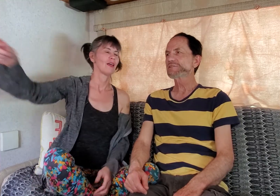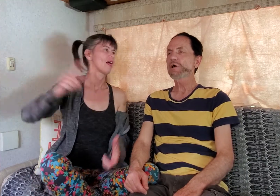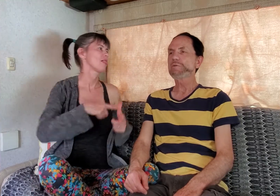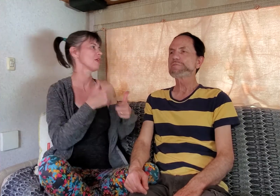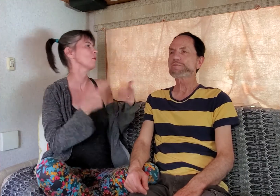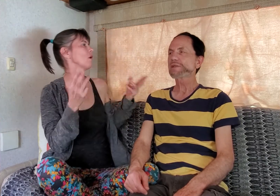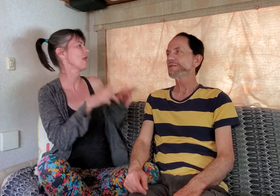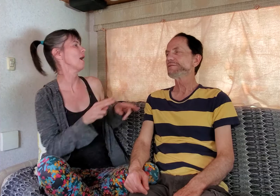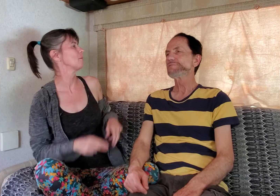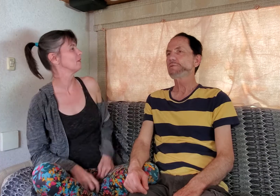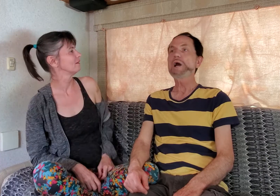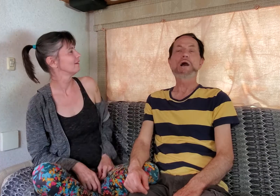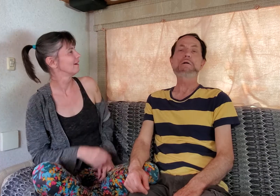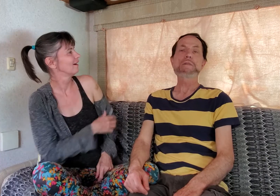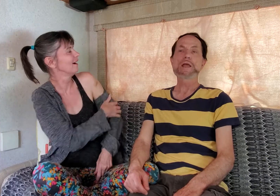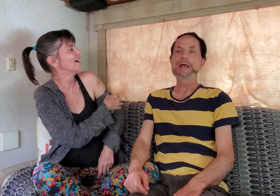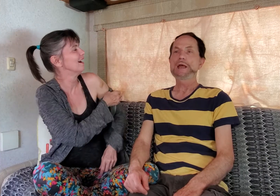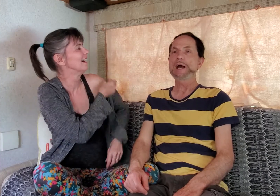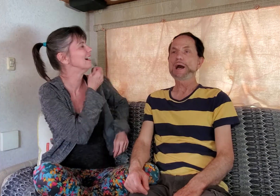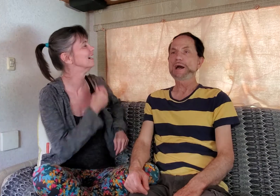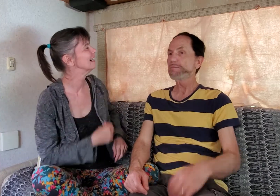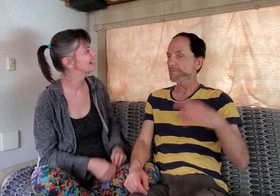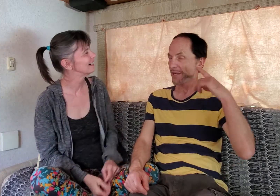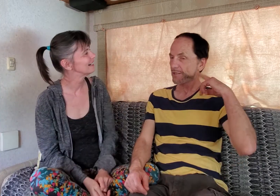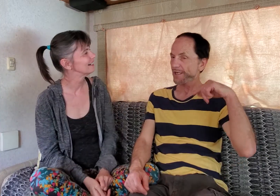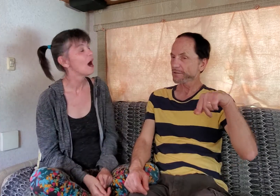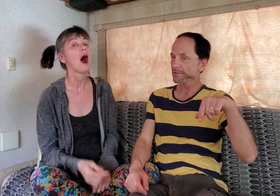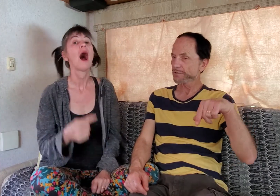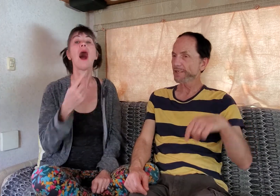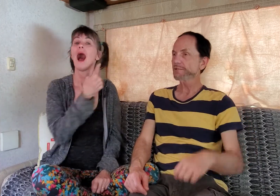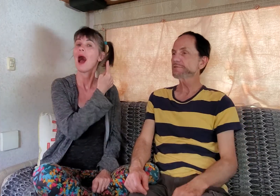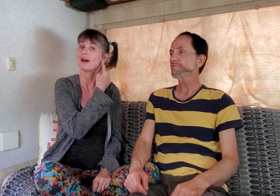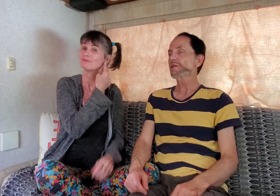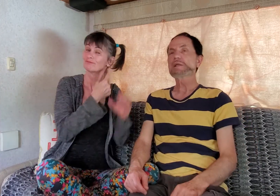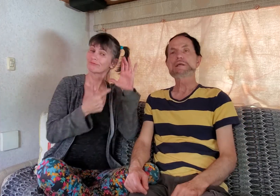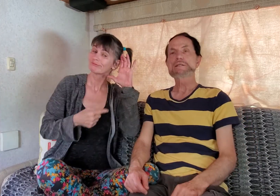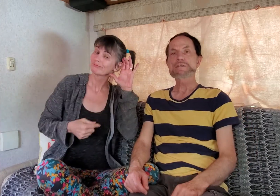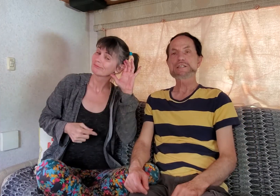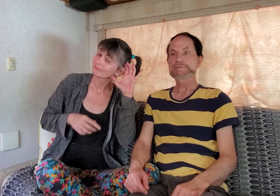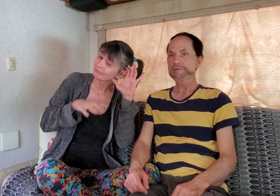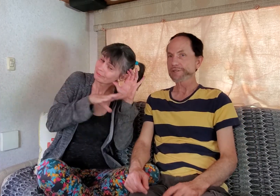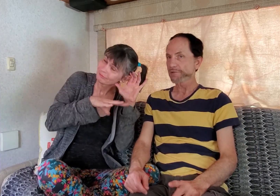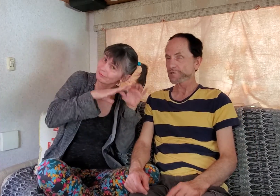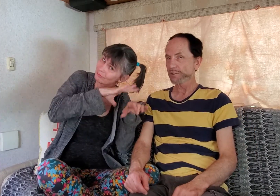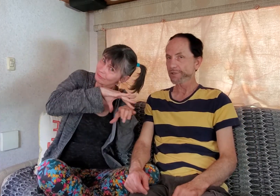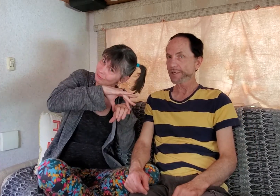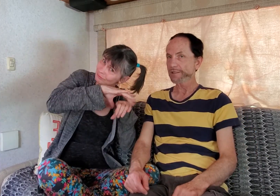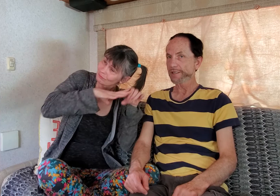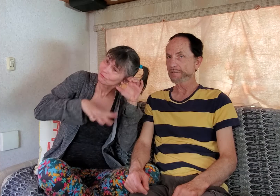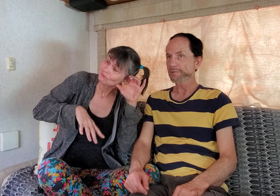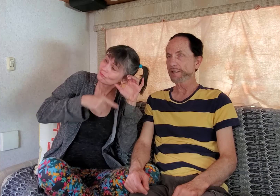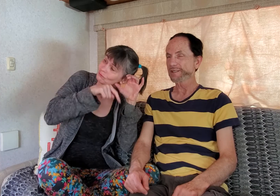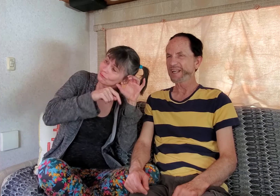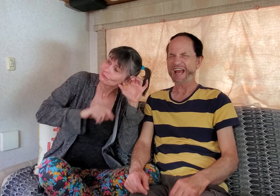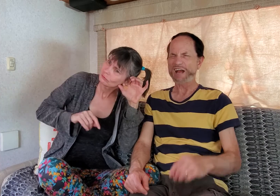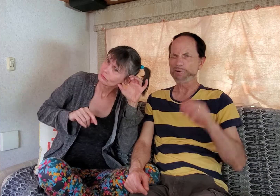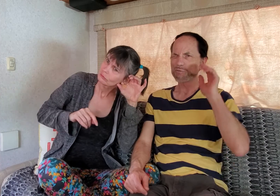So, Then what happened? well, I put my ear down to the ground to see if everything was okay again, but it